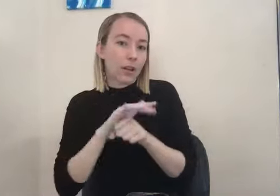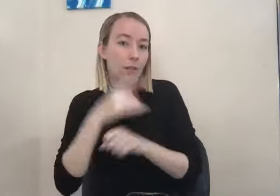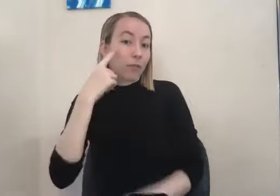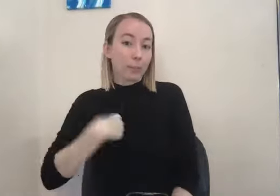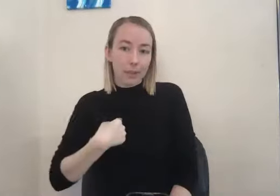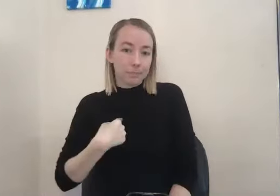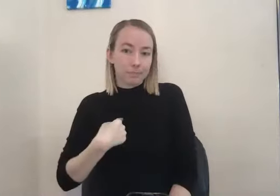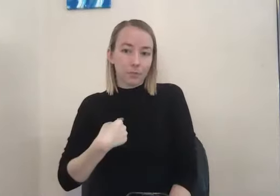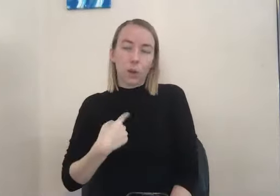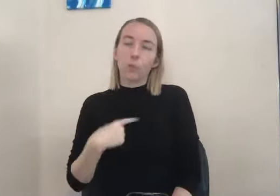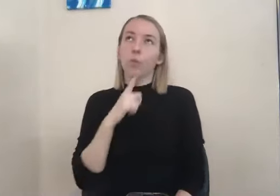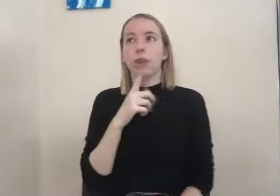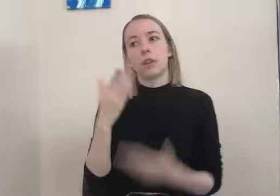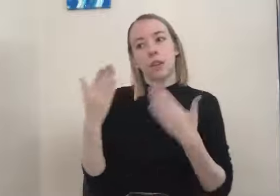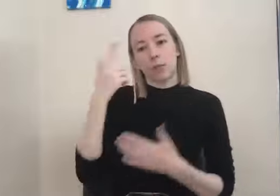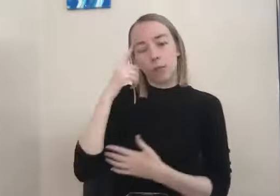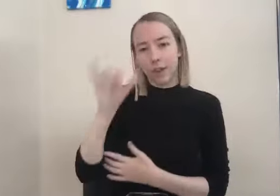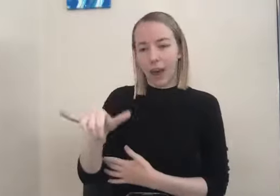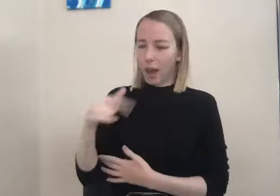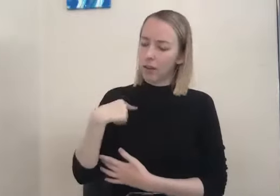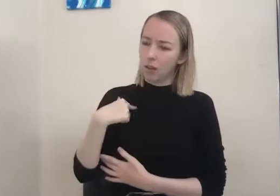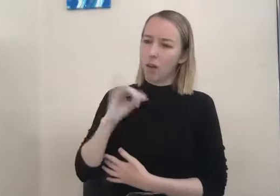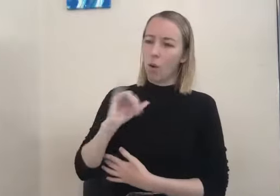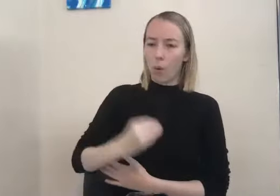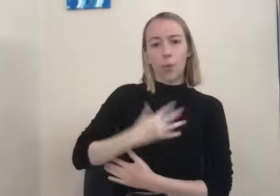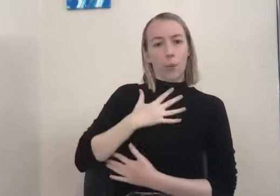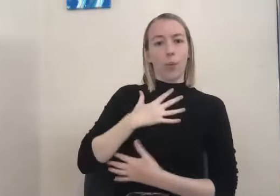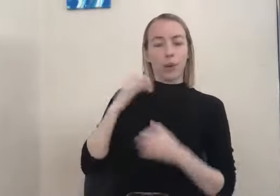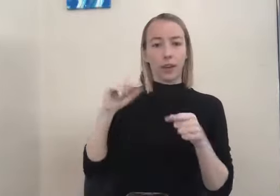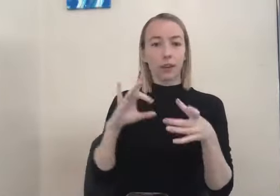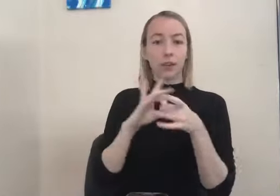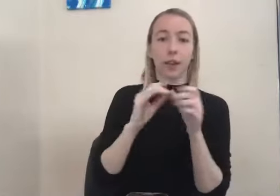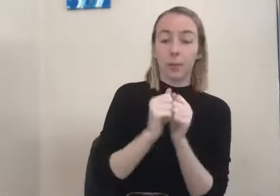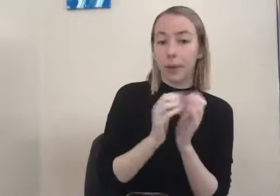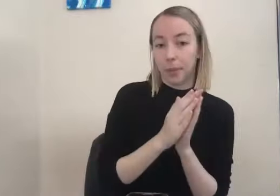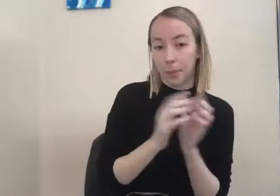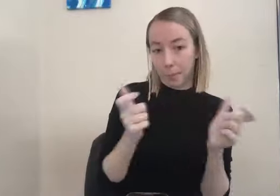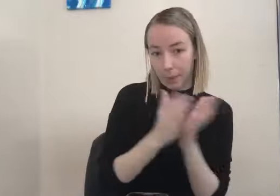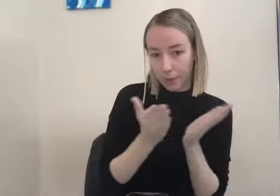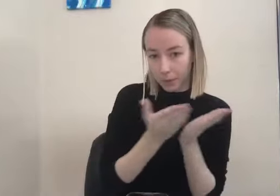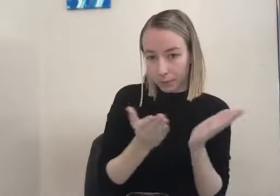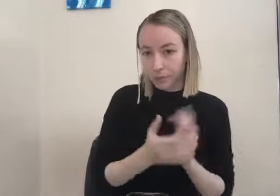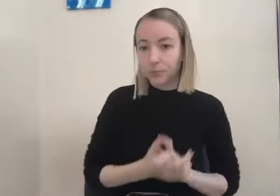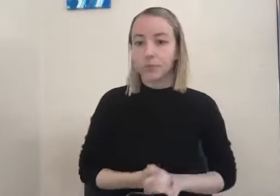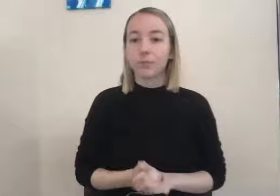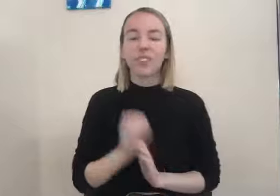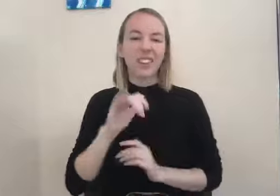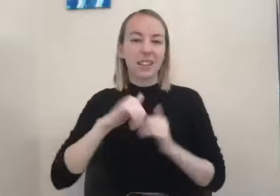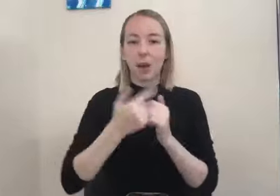in 2009, one of our wee group went up and asked her at the end, Mary Pell, what do you say to people in Al-Anon when they ask